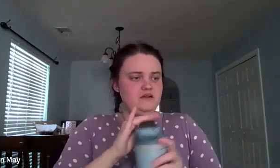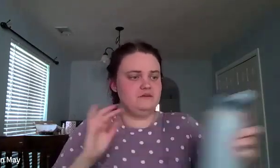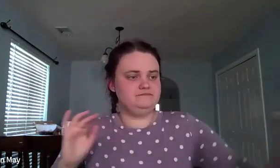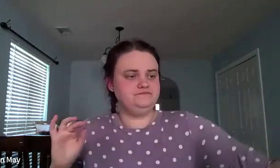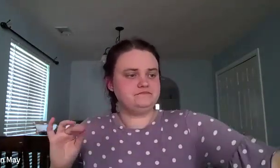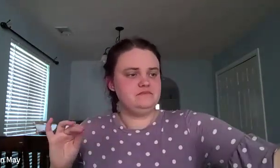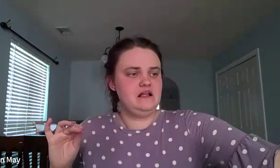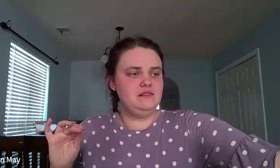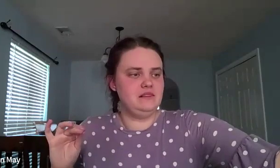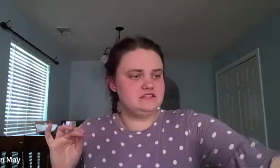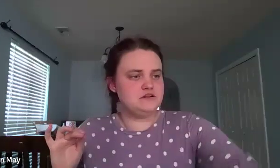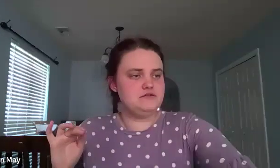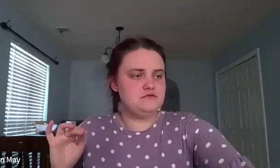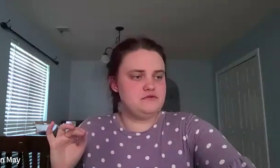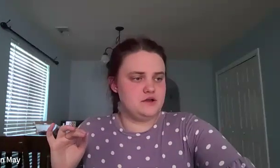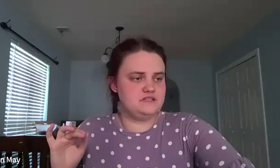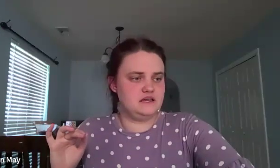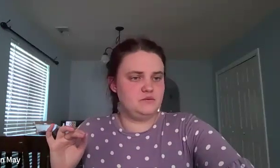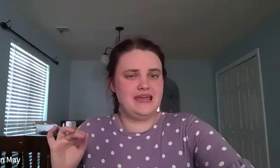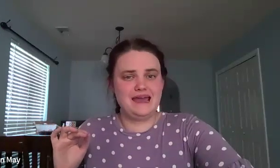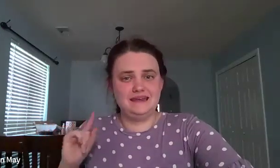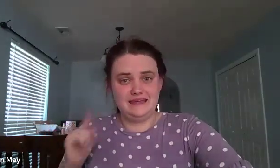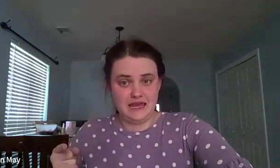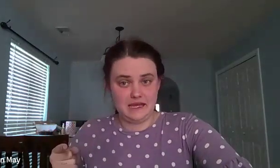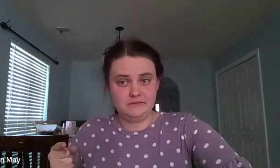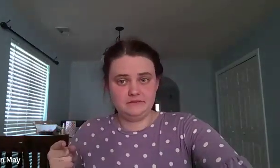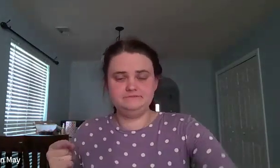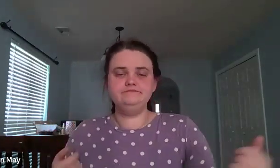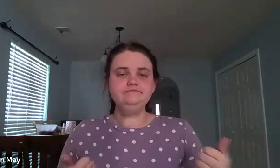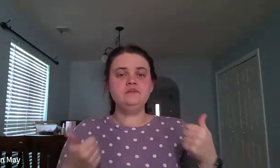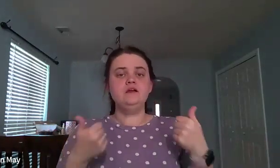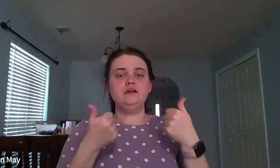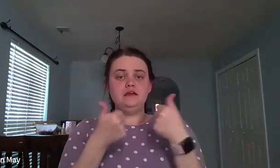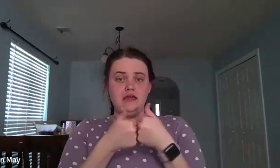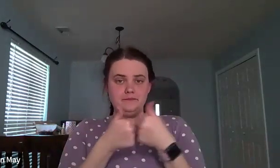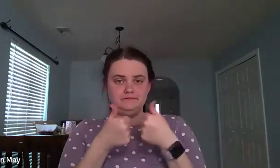Okay, let's go through those again. We had game.